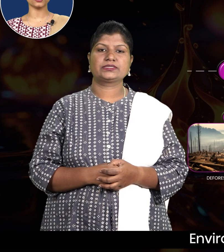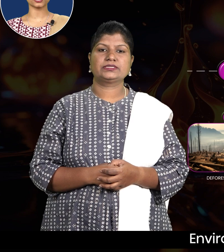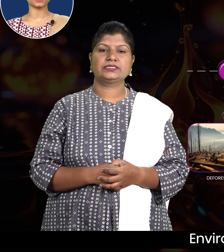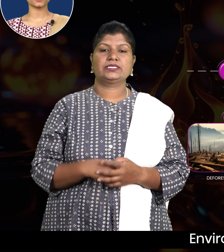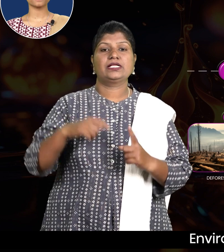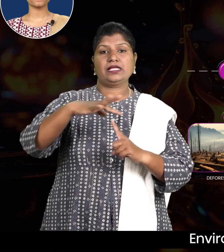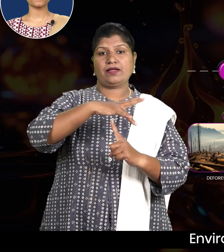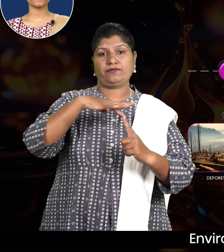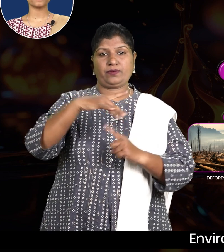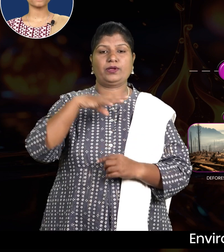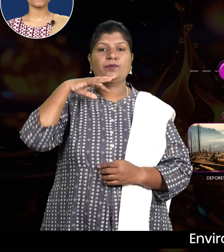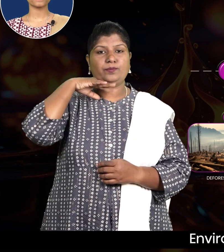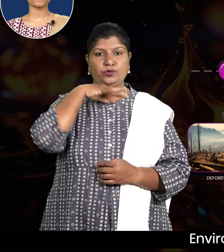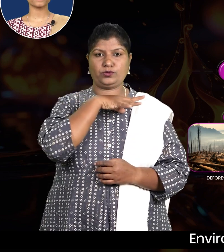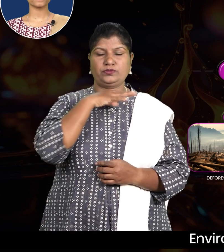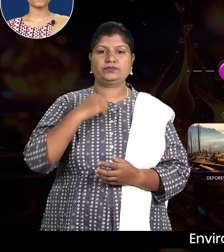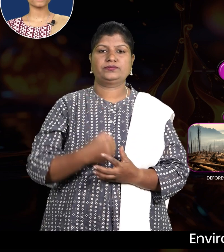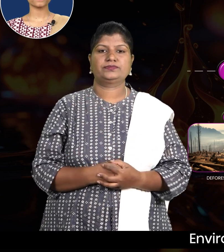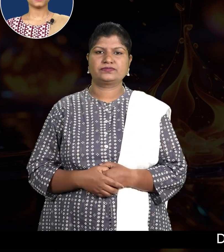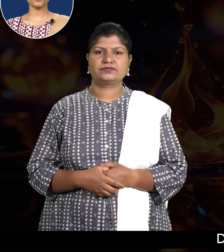environment pollution,